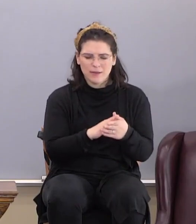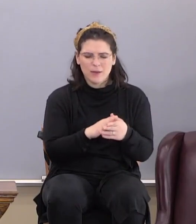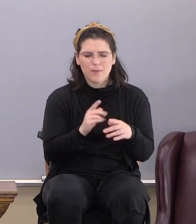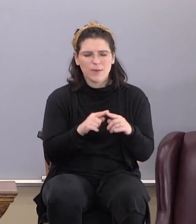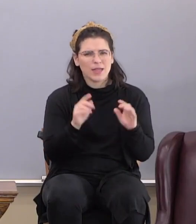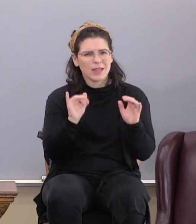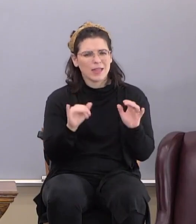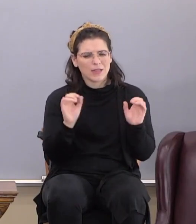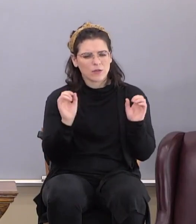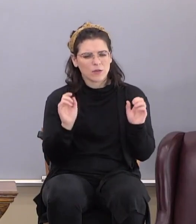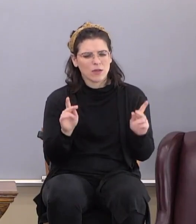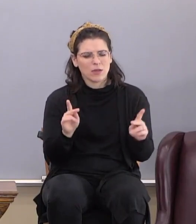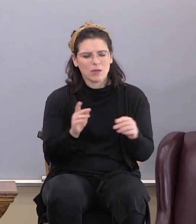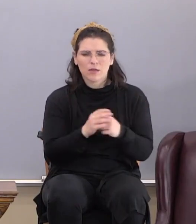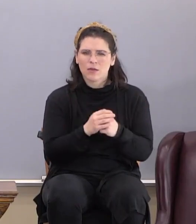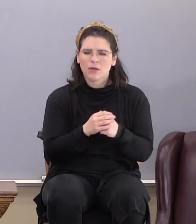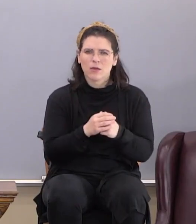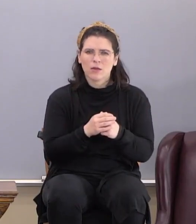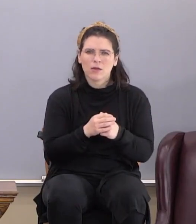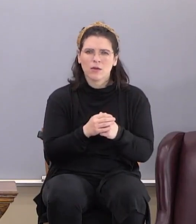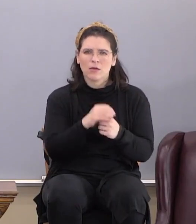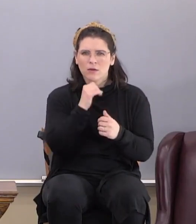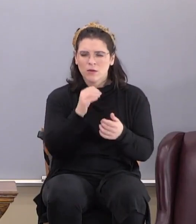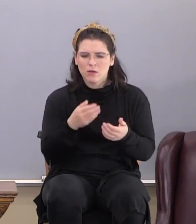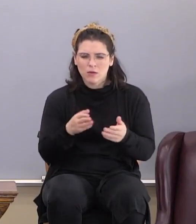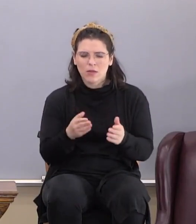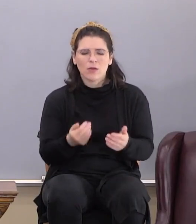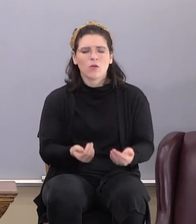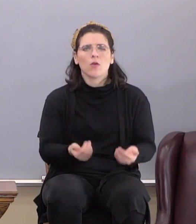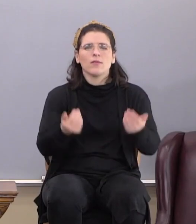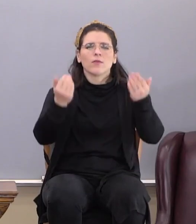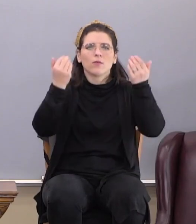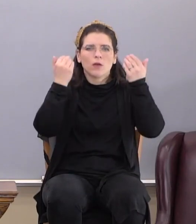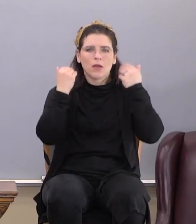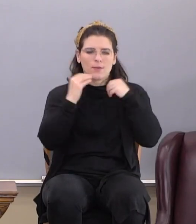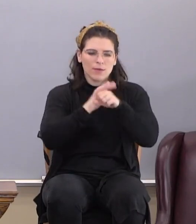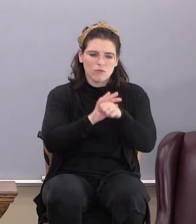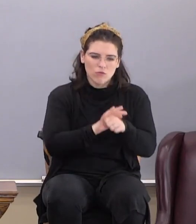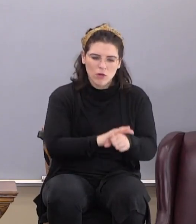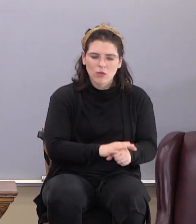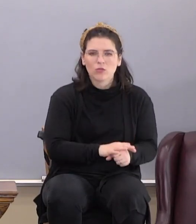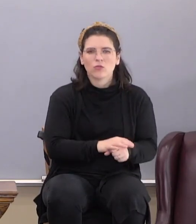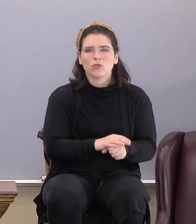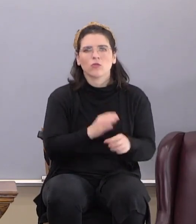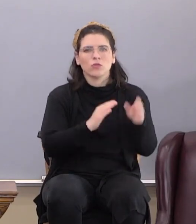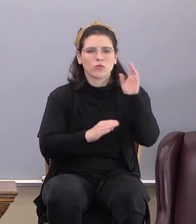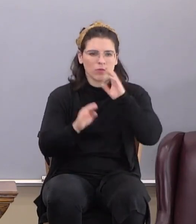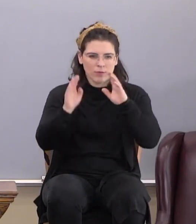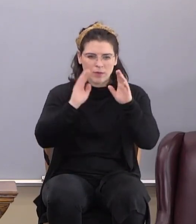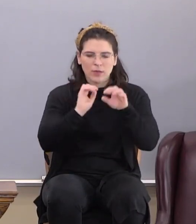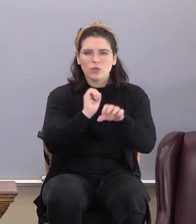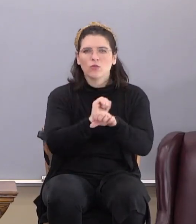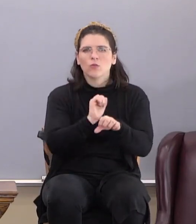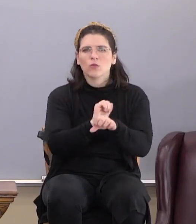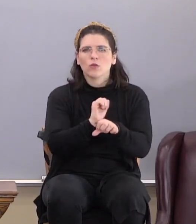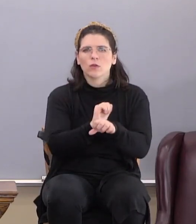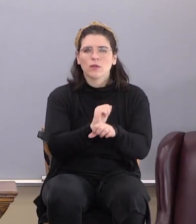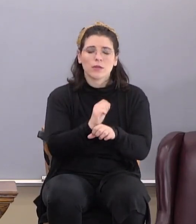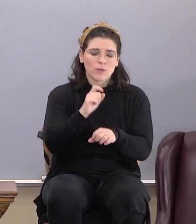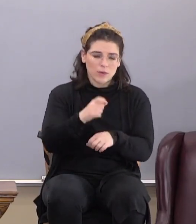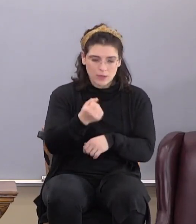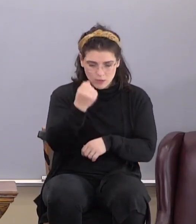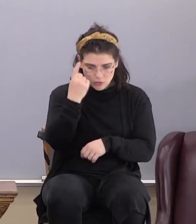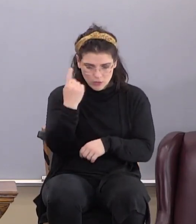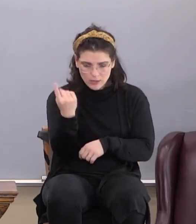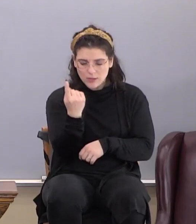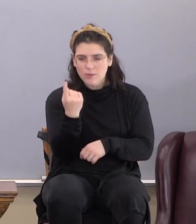that's okay. Don't let it overwhelm and crush you. Tribulation worketh. Okay, now we need to understand something